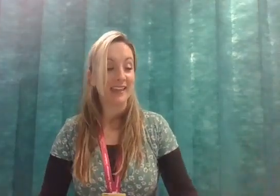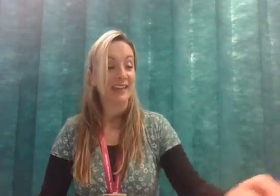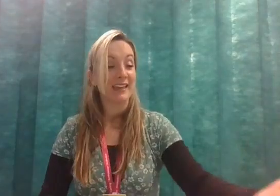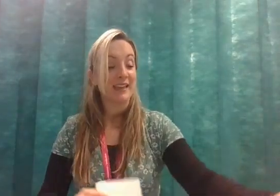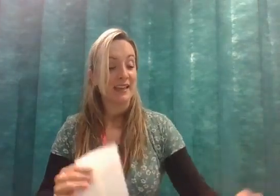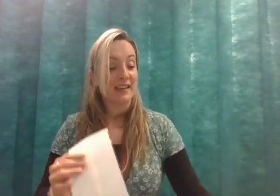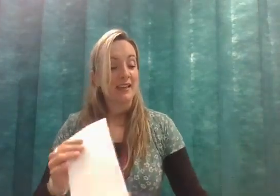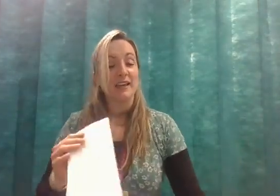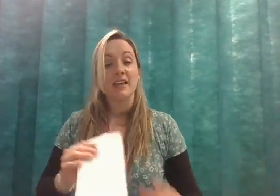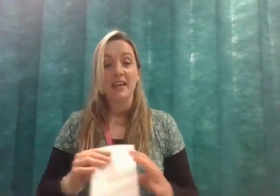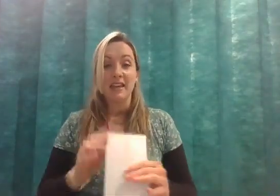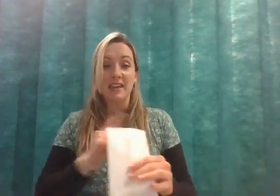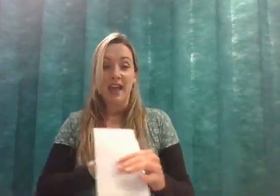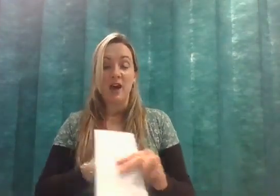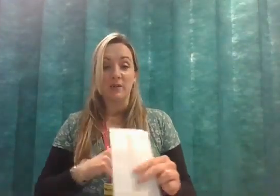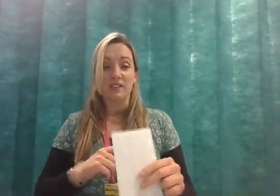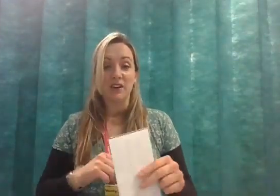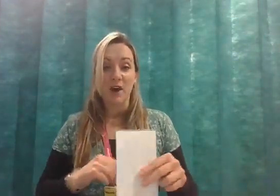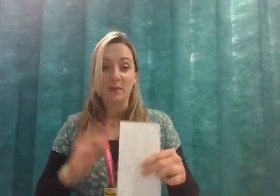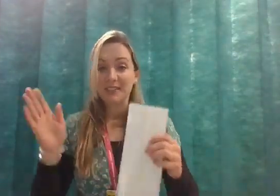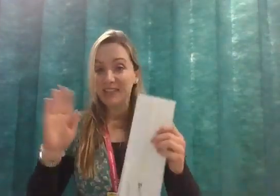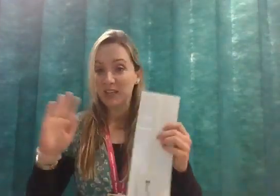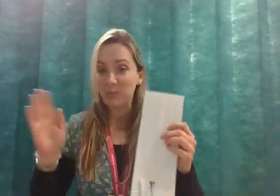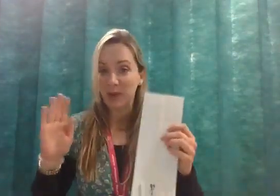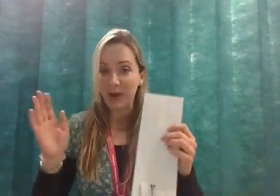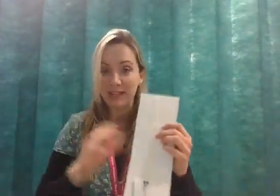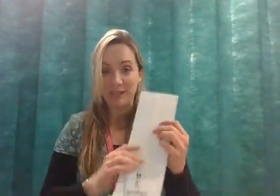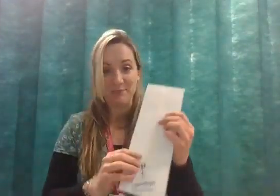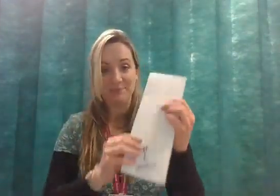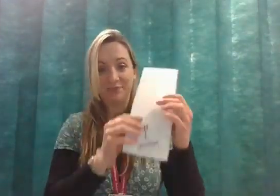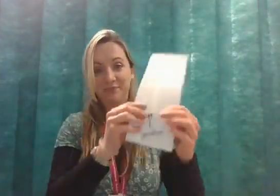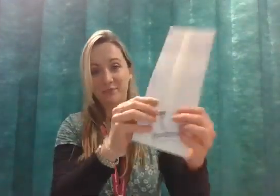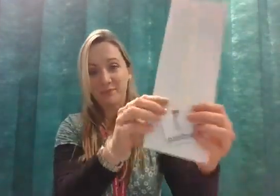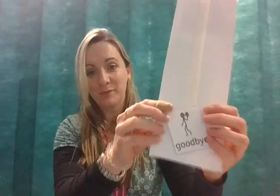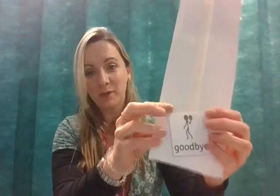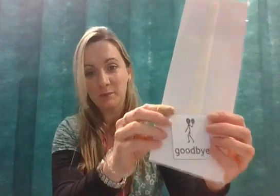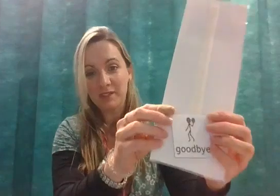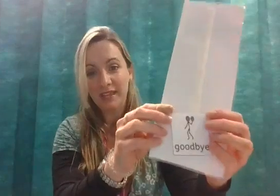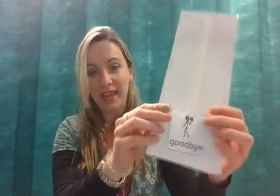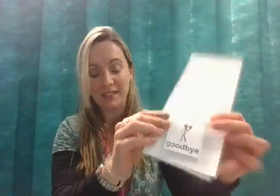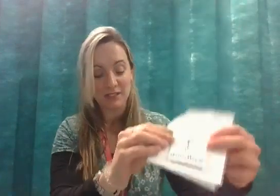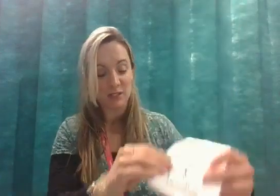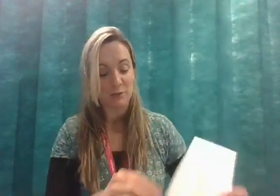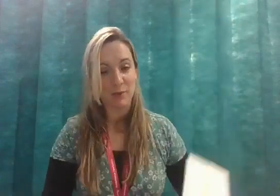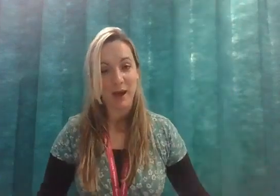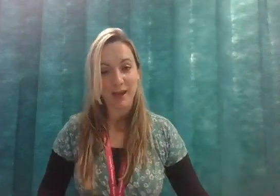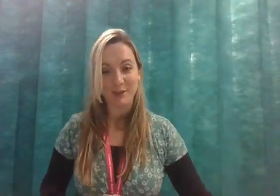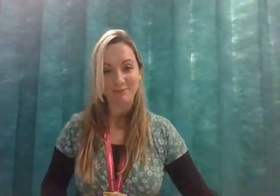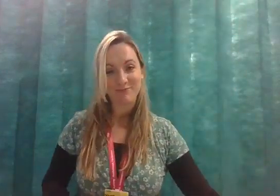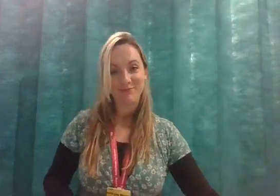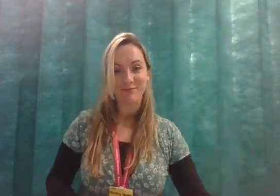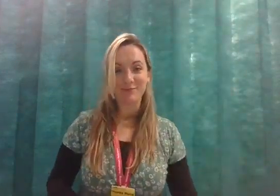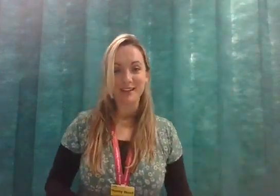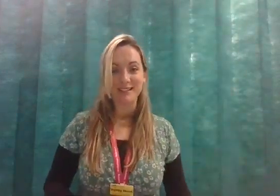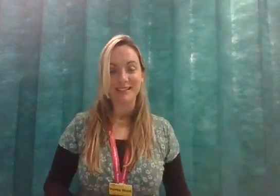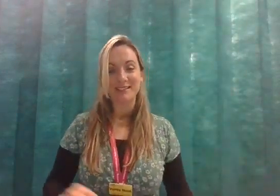Okay. Now it's time to say goodbye. Come to the end. Goodbye. Ready?